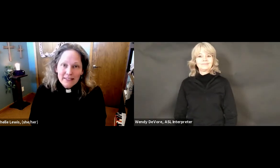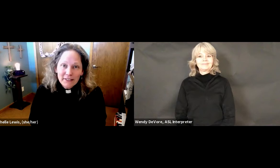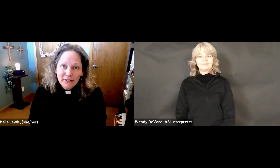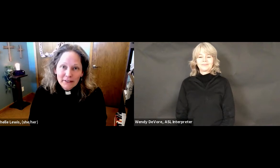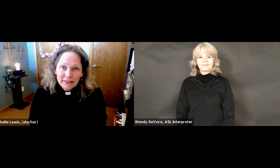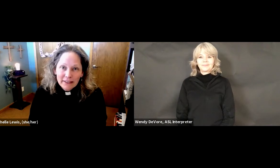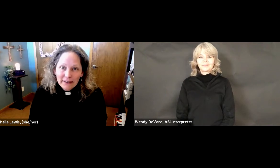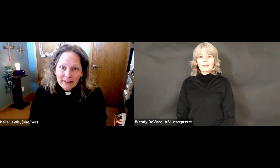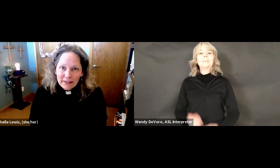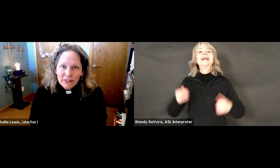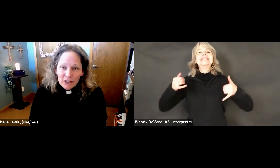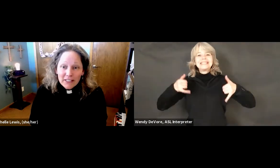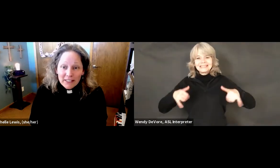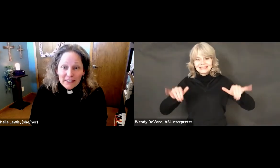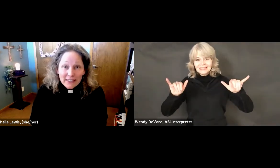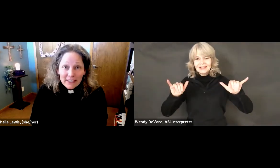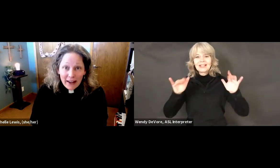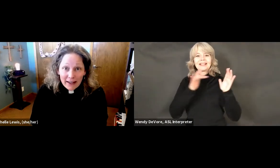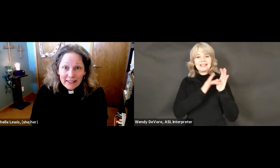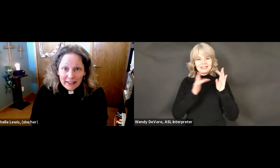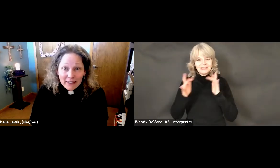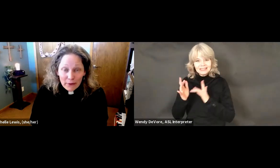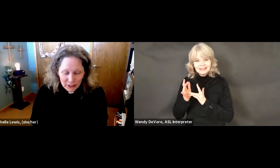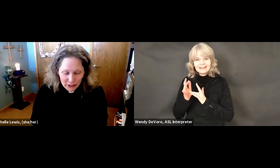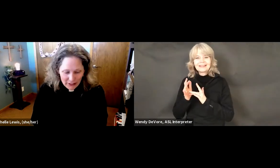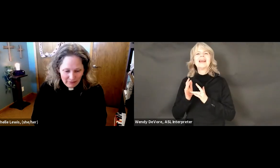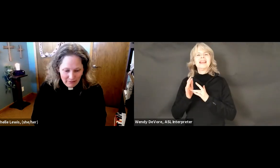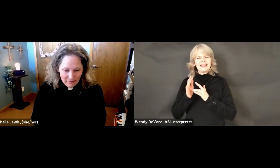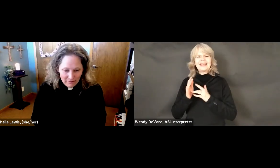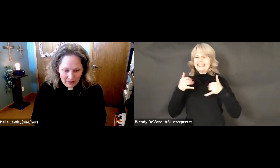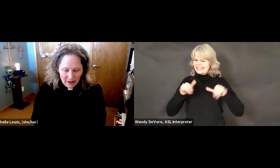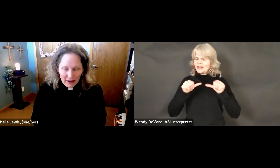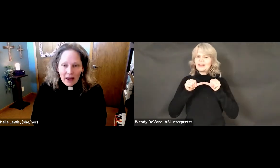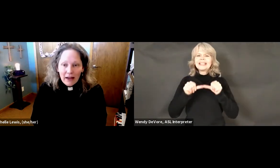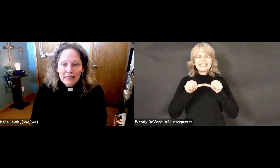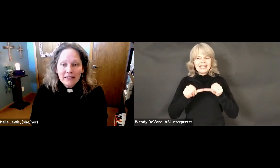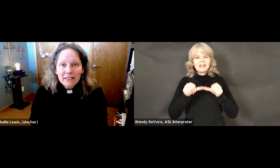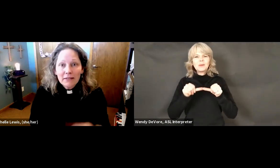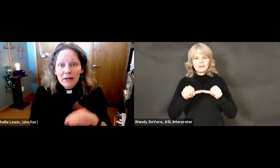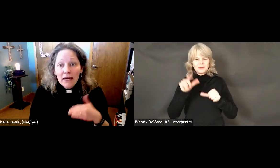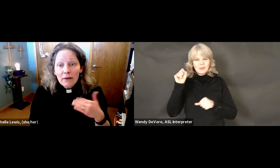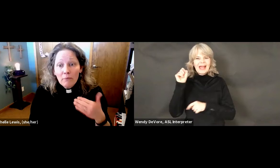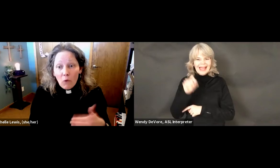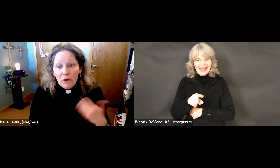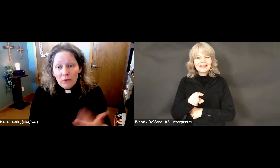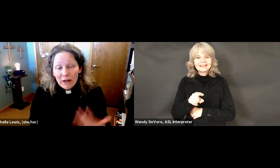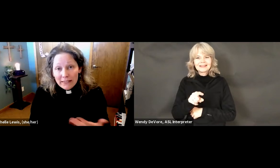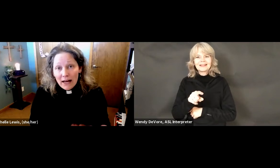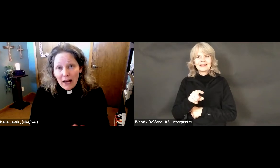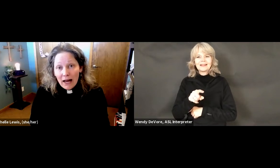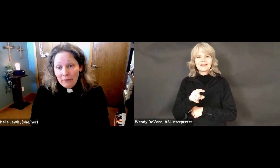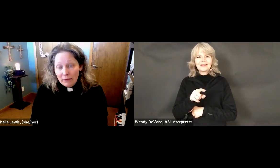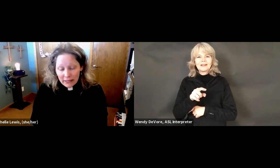And still, Jesus is asking this question. And he does it more than